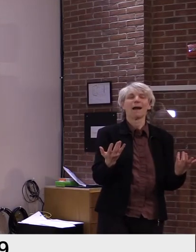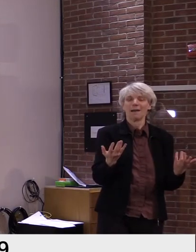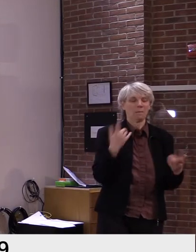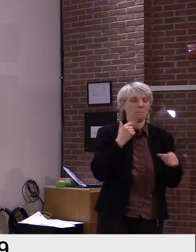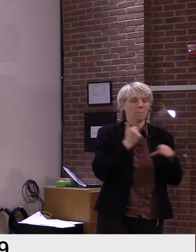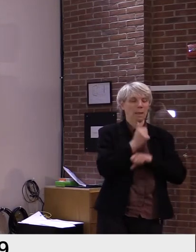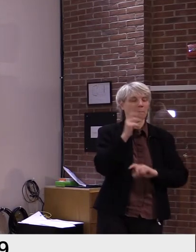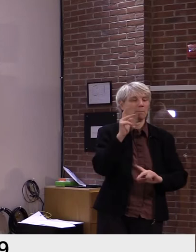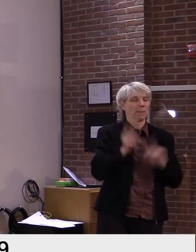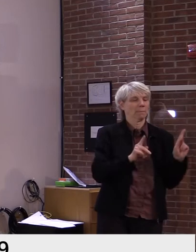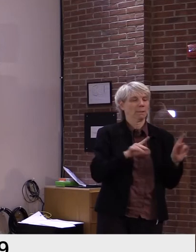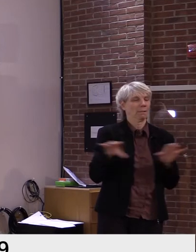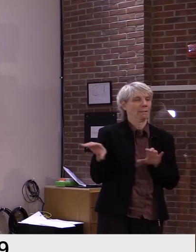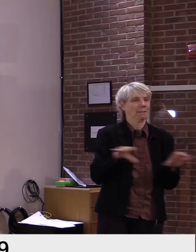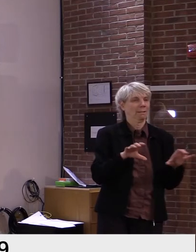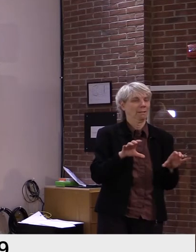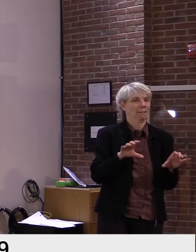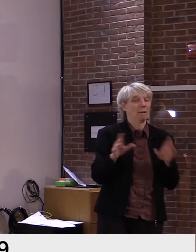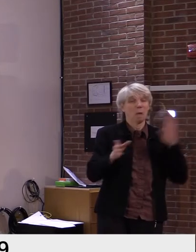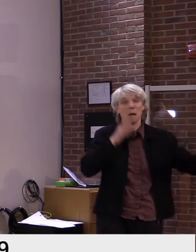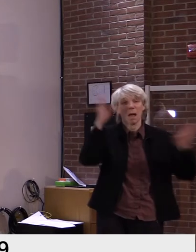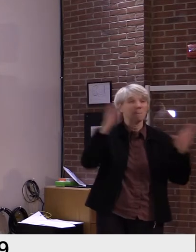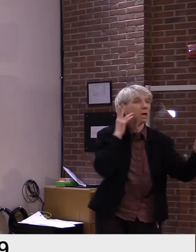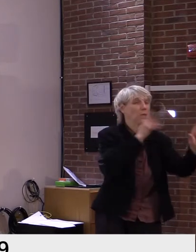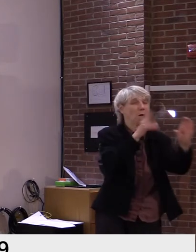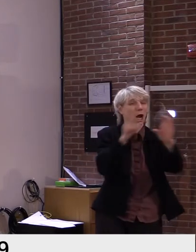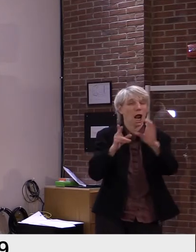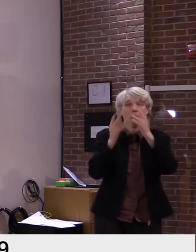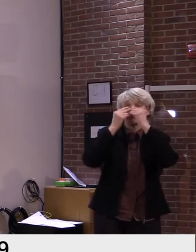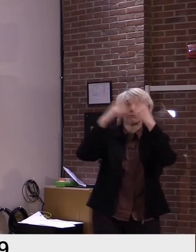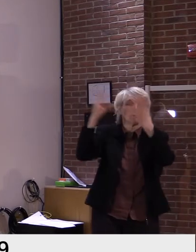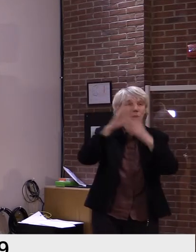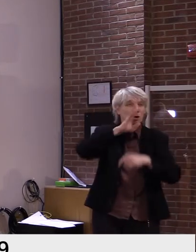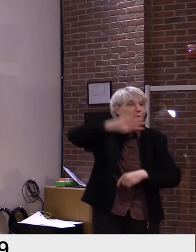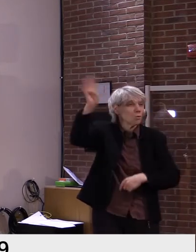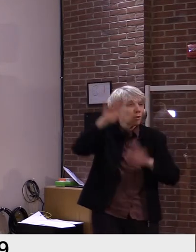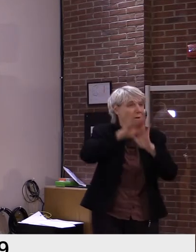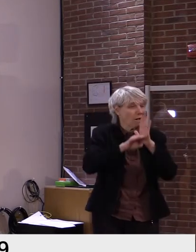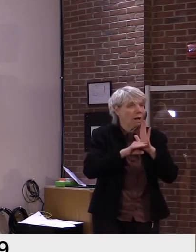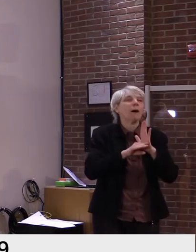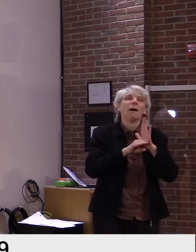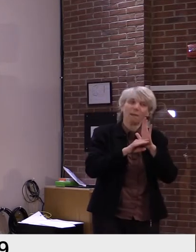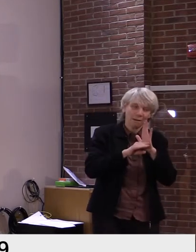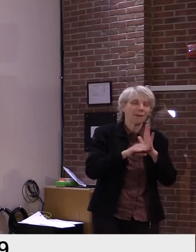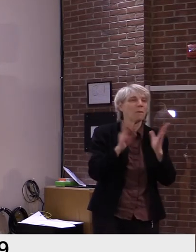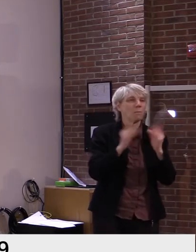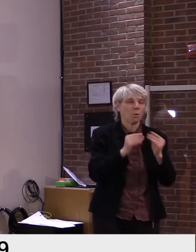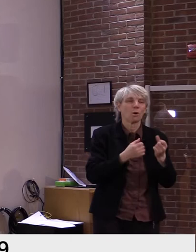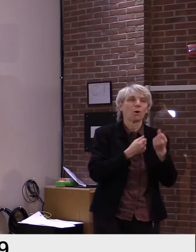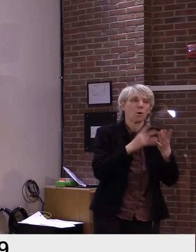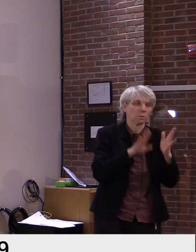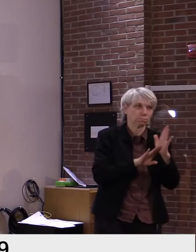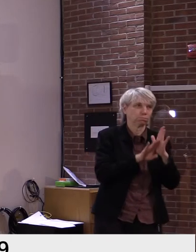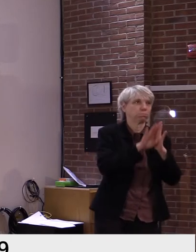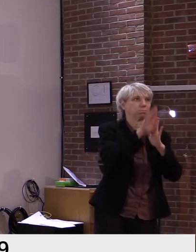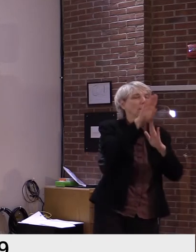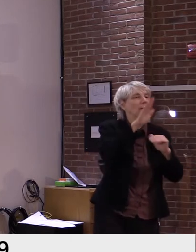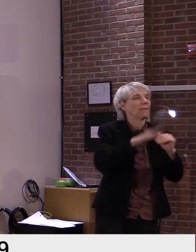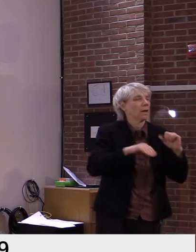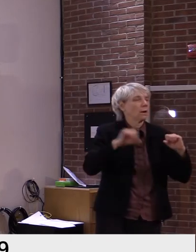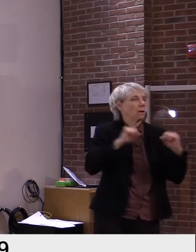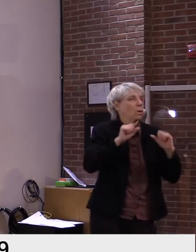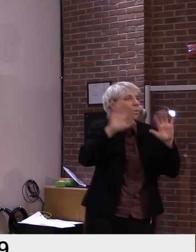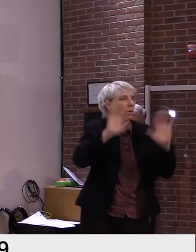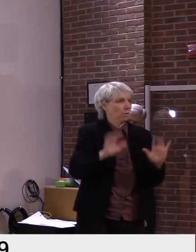everything. And I think that's probably accounting for the most dramatic part of what we saw in the data. So we'll just have to see,